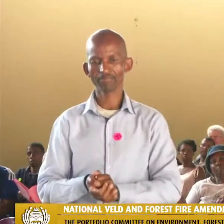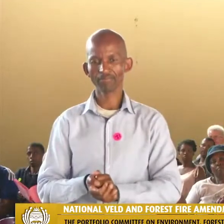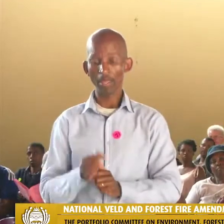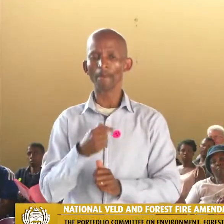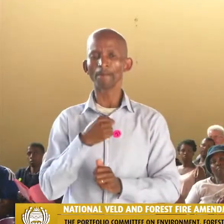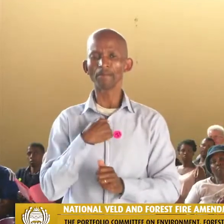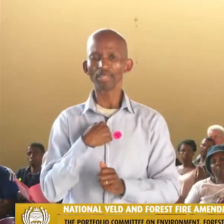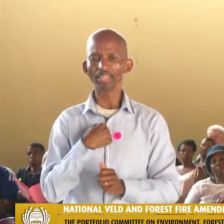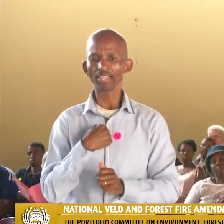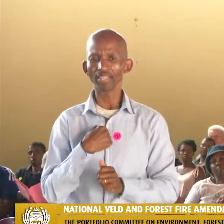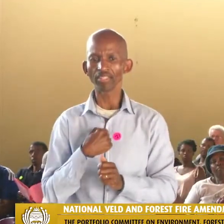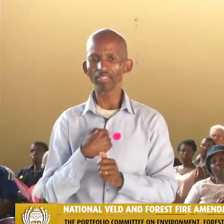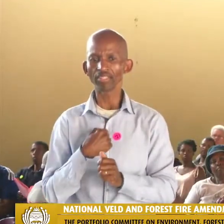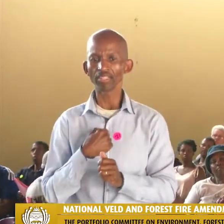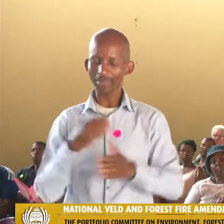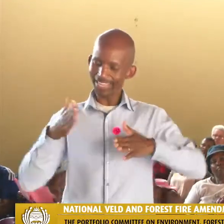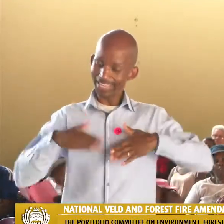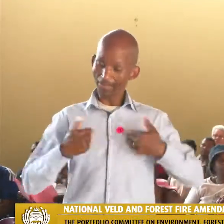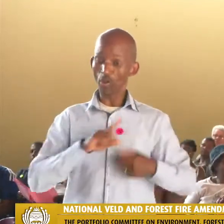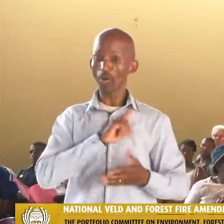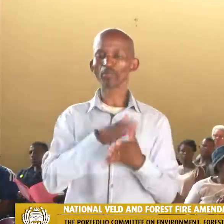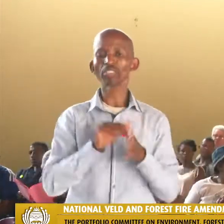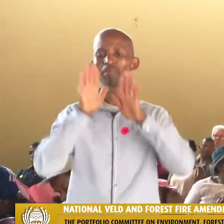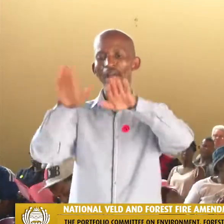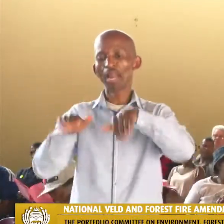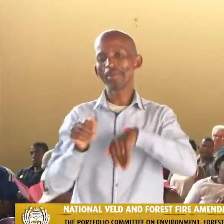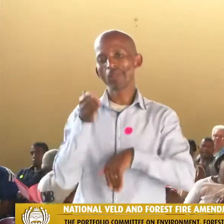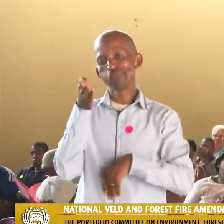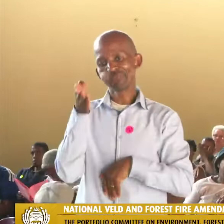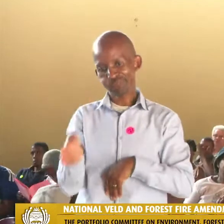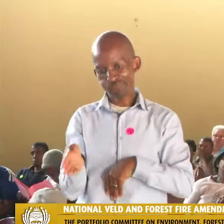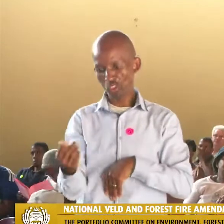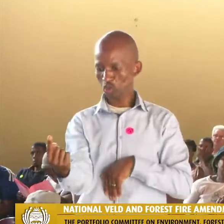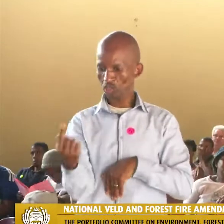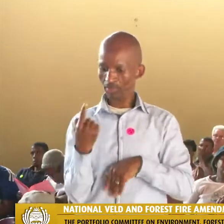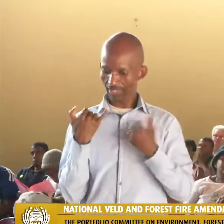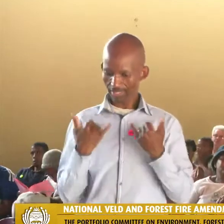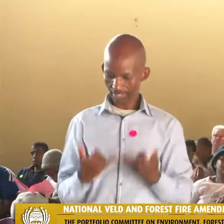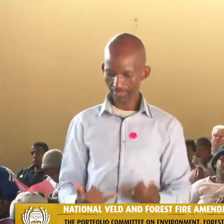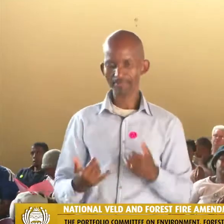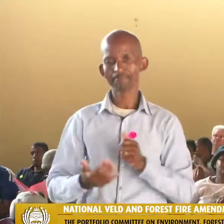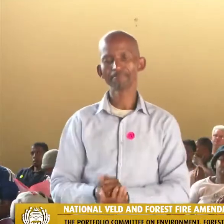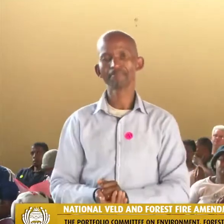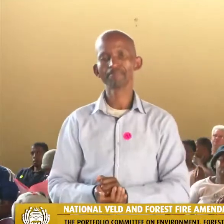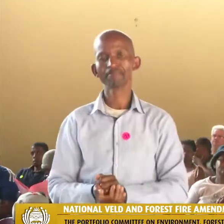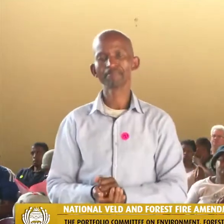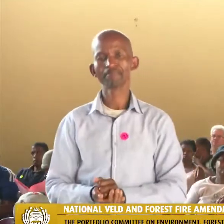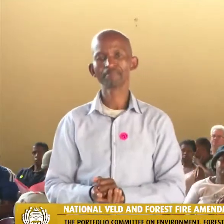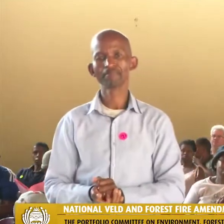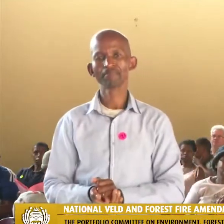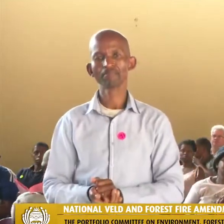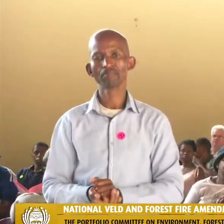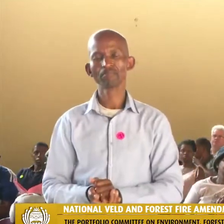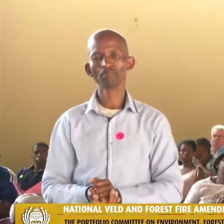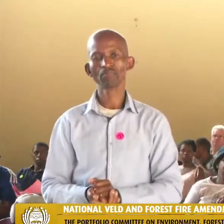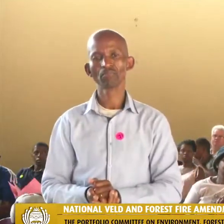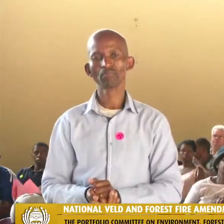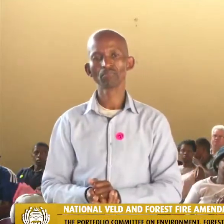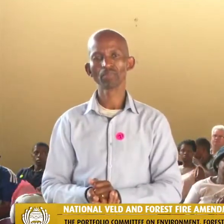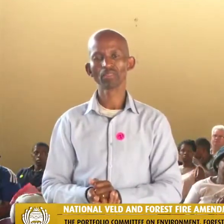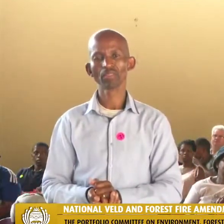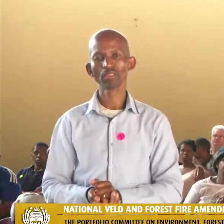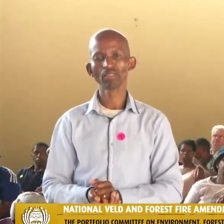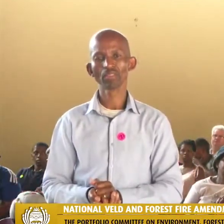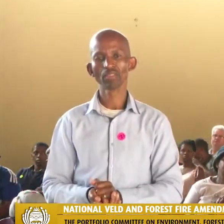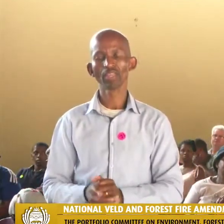Nna ke itumela fa parlamente e tlile mo rona ka gore sa kgone re ka e fitlhella. I am happy that the parliament has been brought to us.